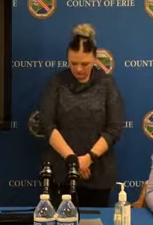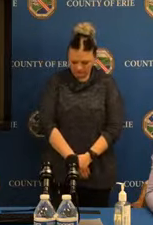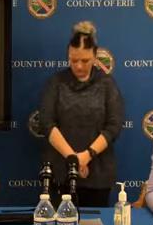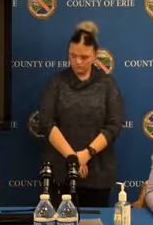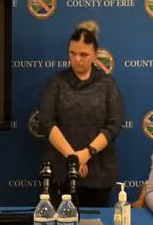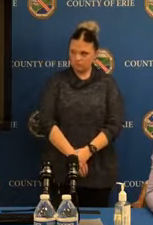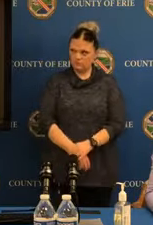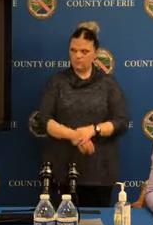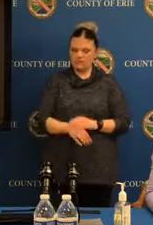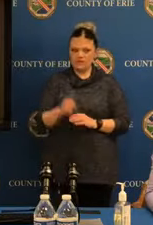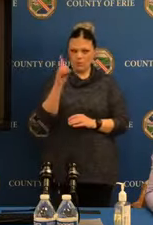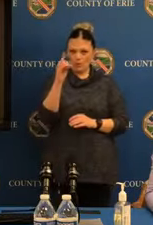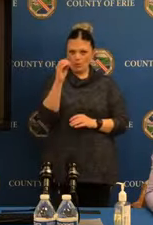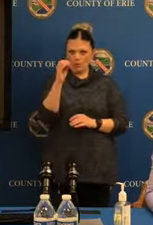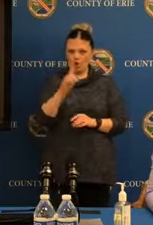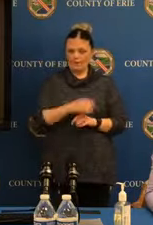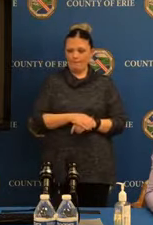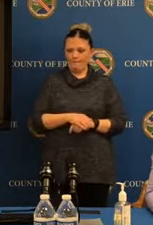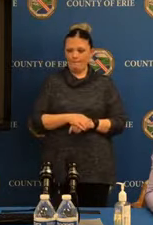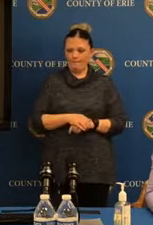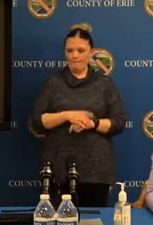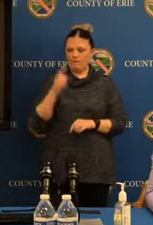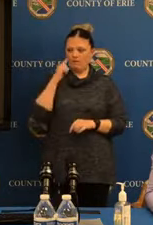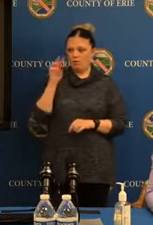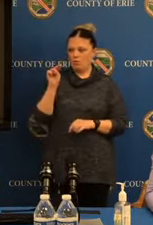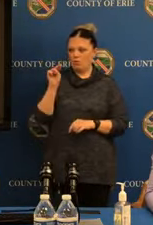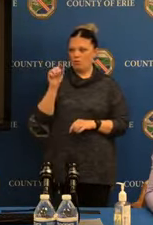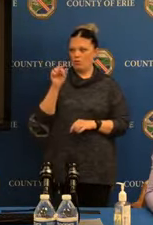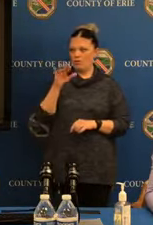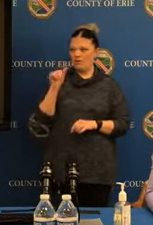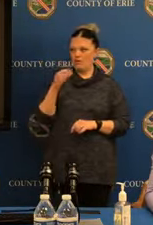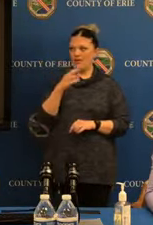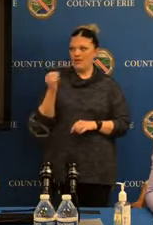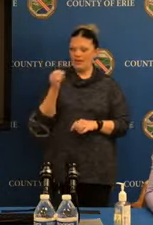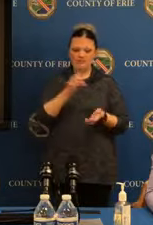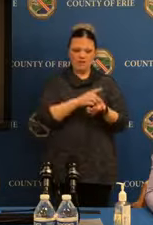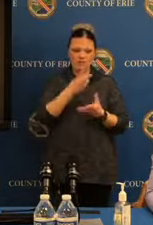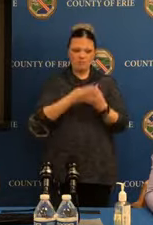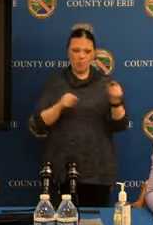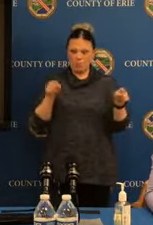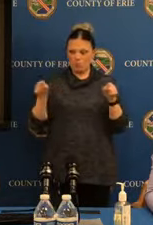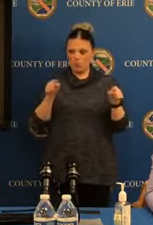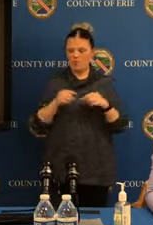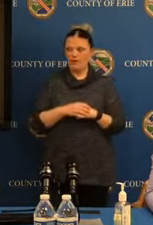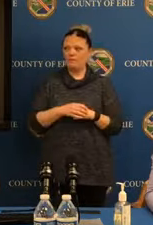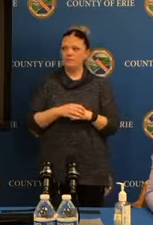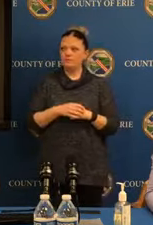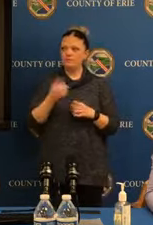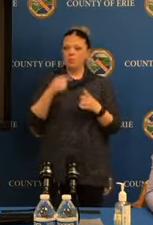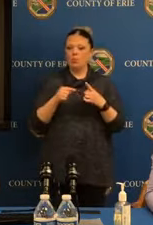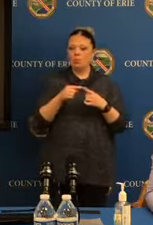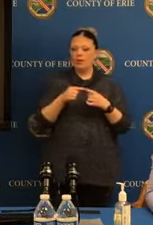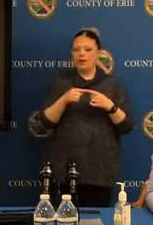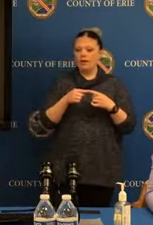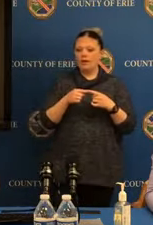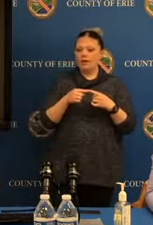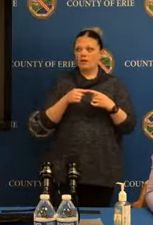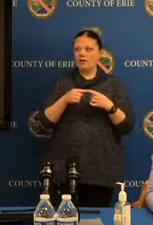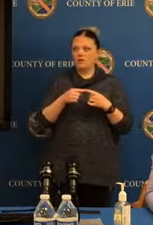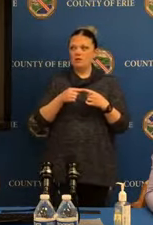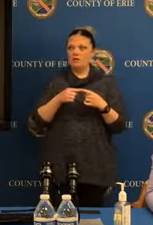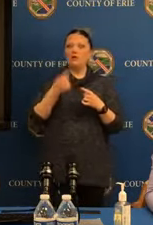We'll do one more. This one's for Maria and Dr. Bracey, you can touch on this too. When you're spending so much time for